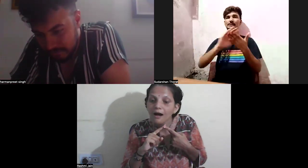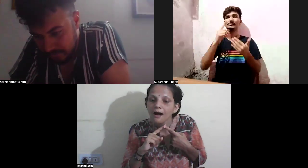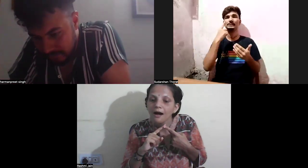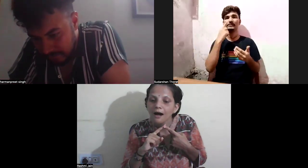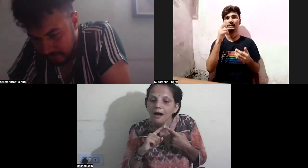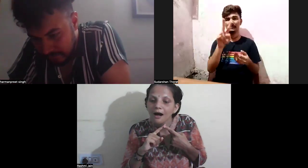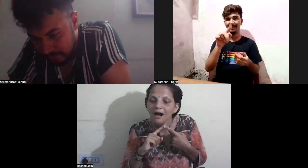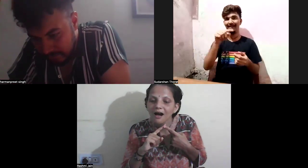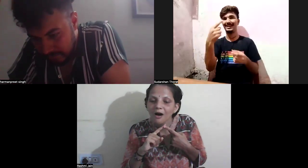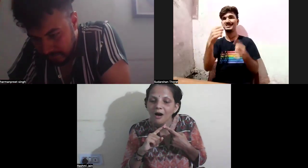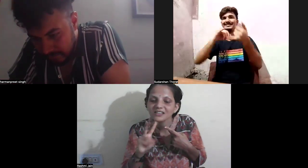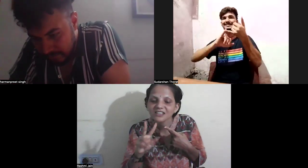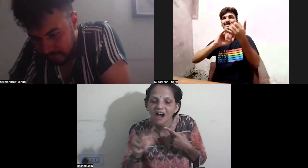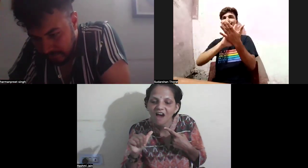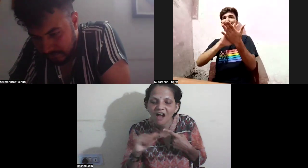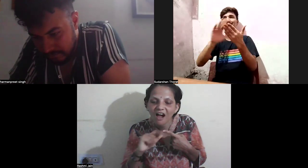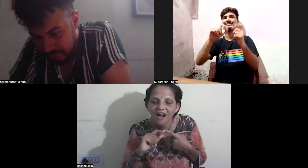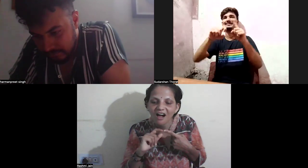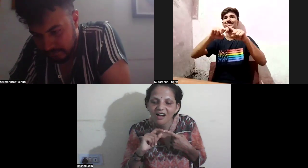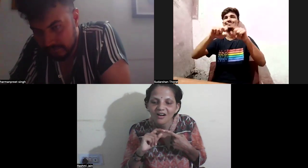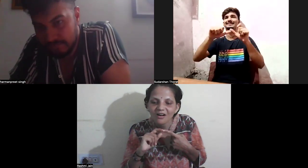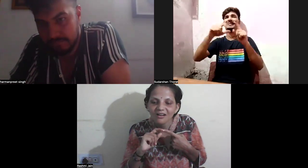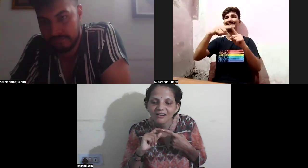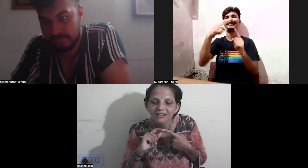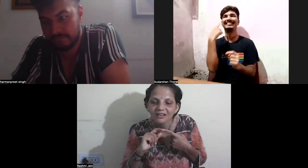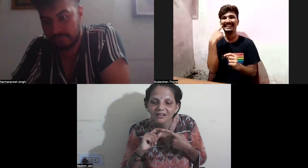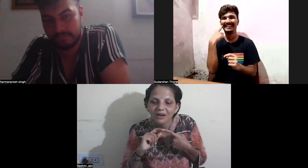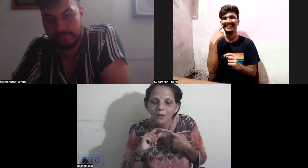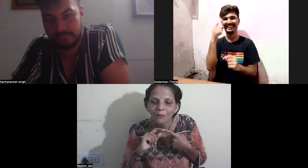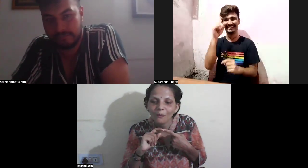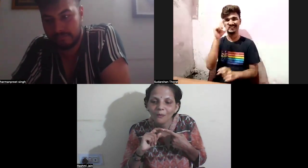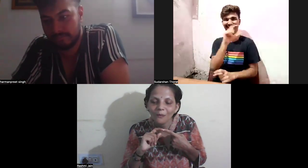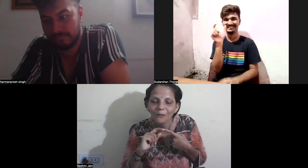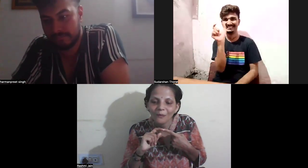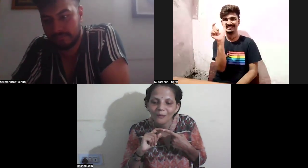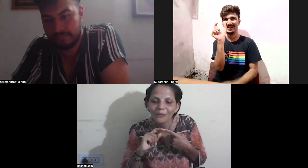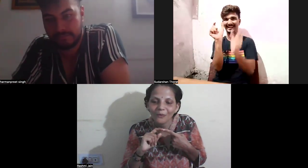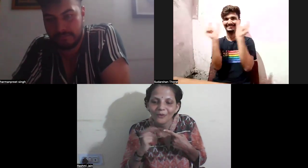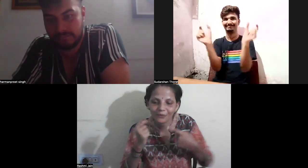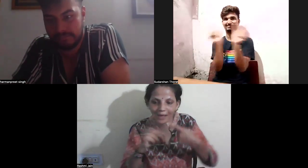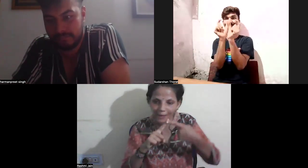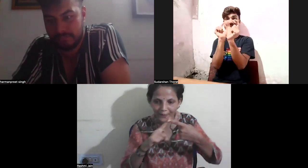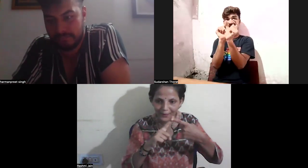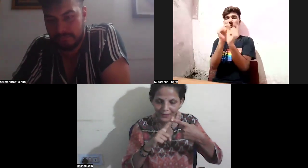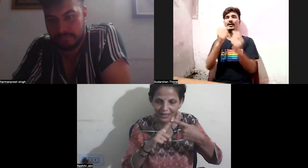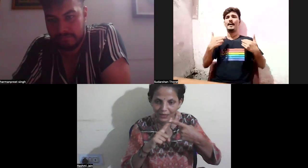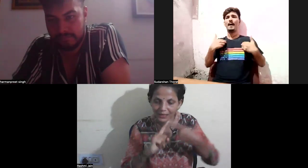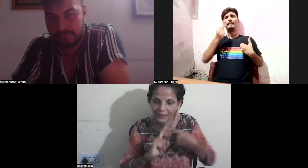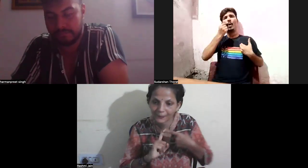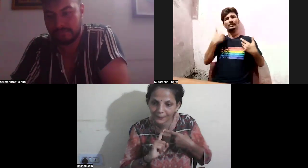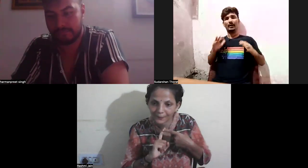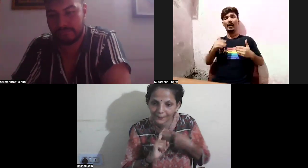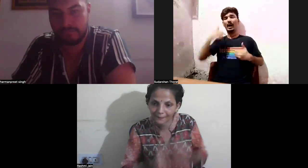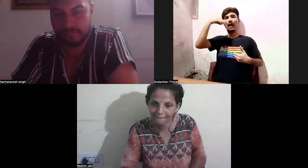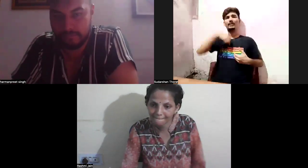half body where the another one is Shiv Shakti. If you know about it, you know,